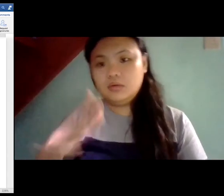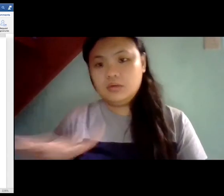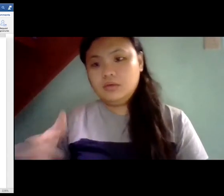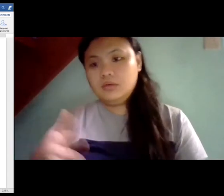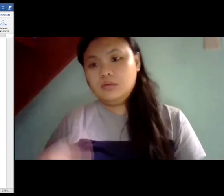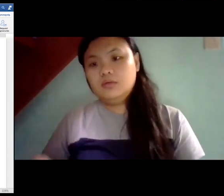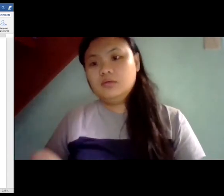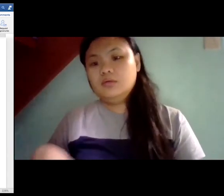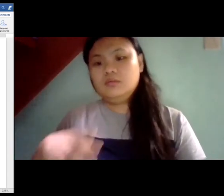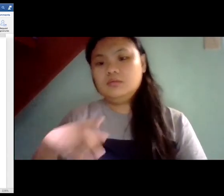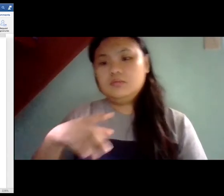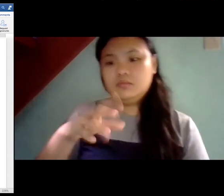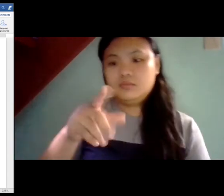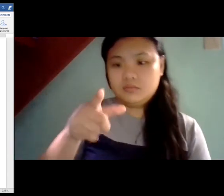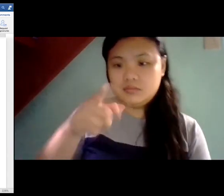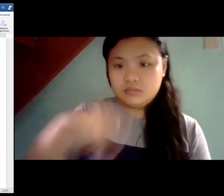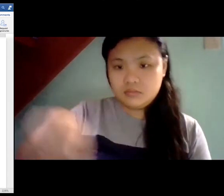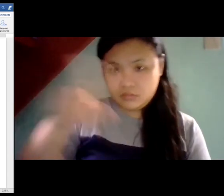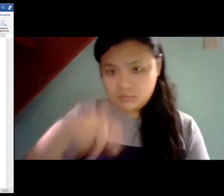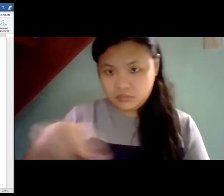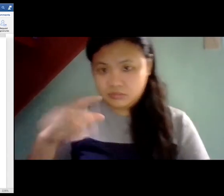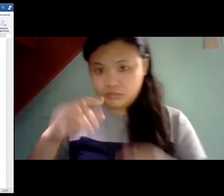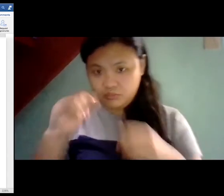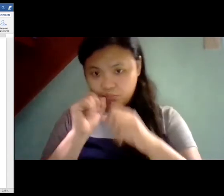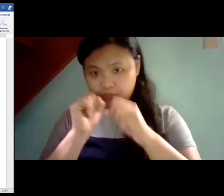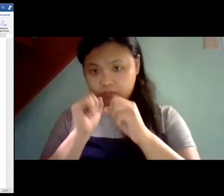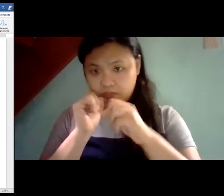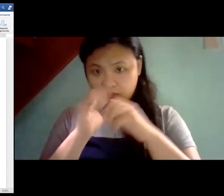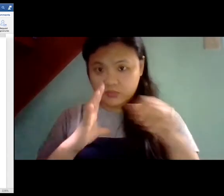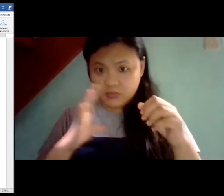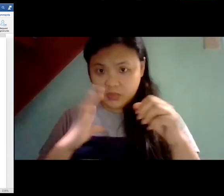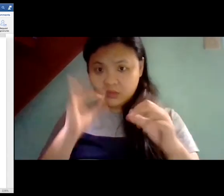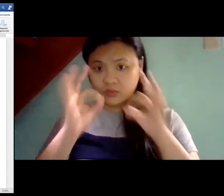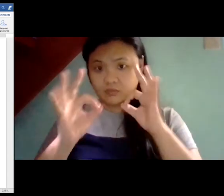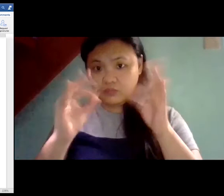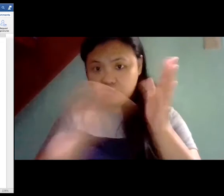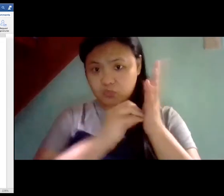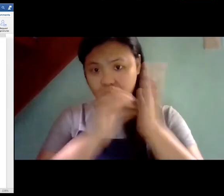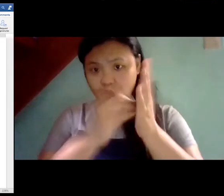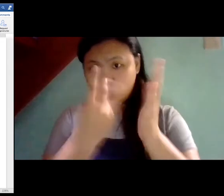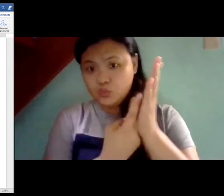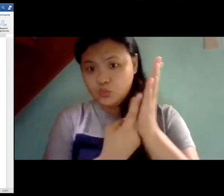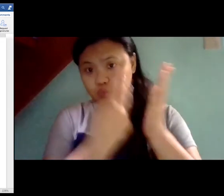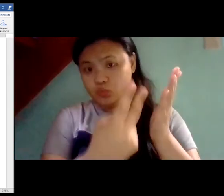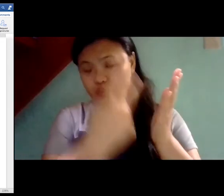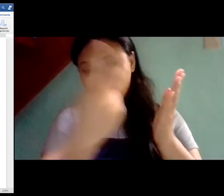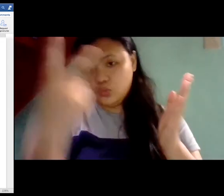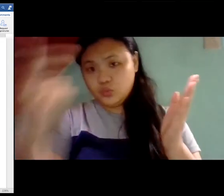other versions of those colors. okay.